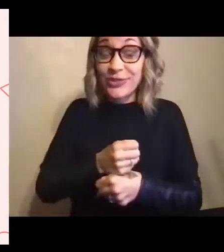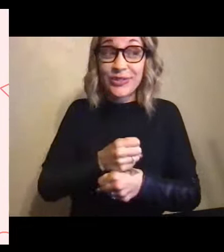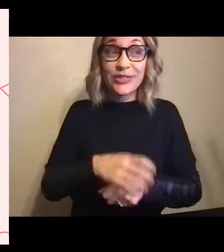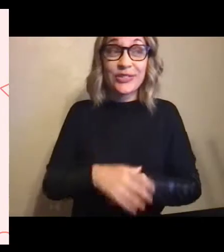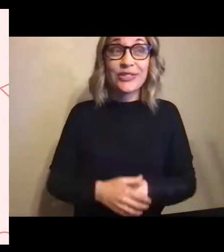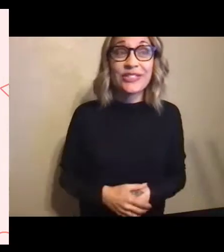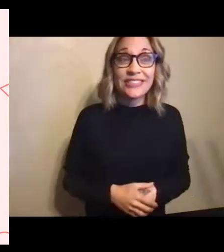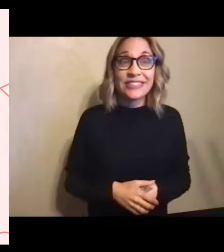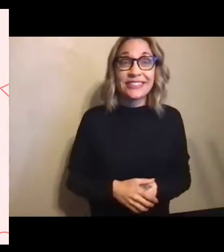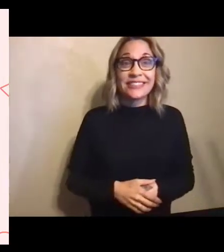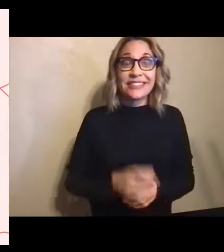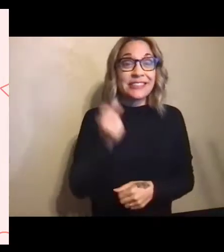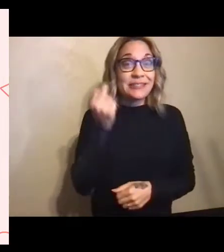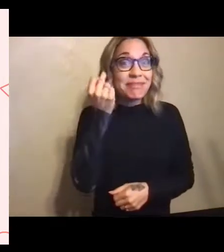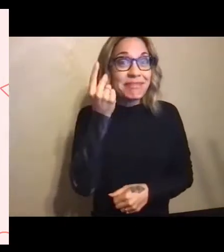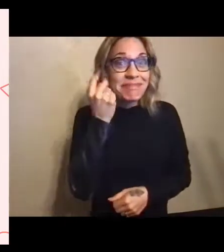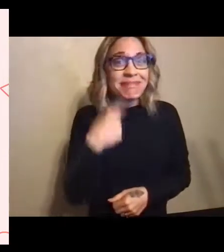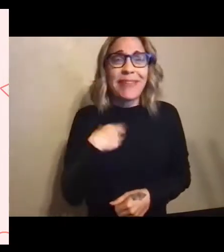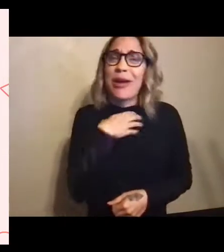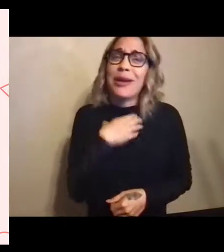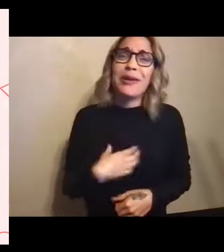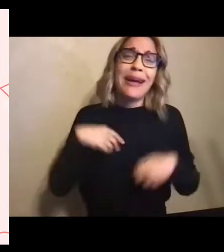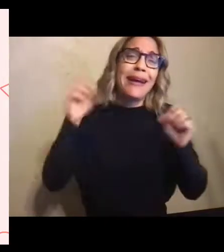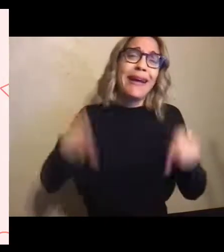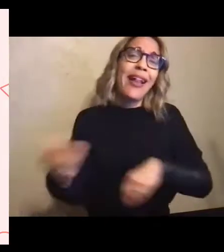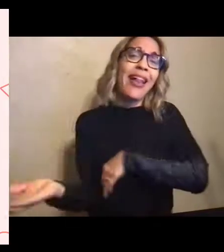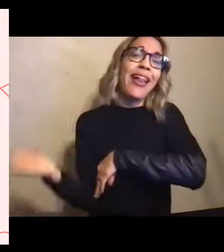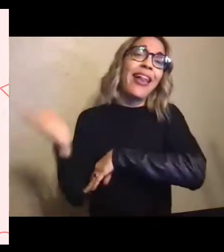28 years.